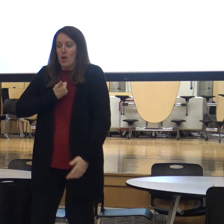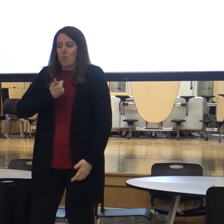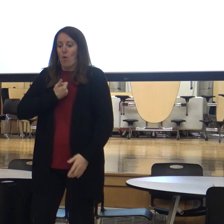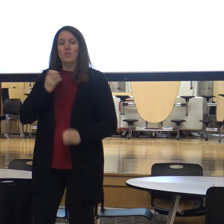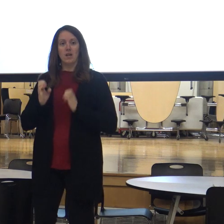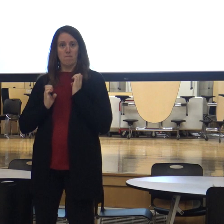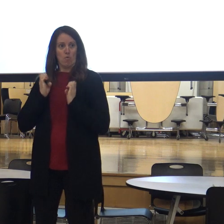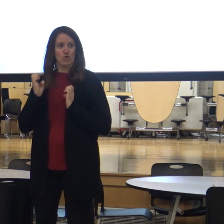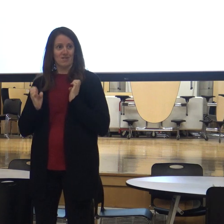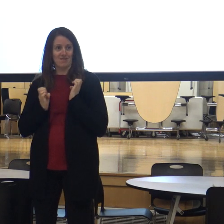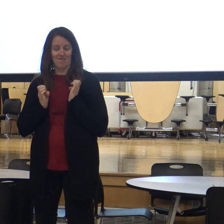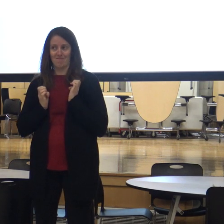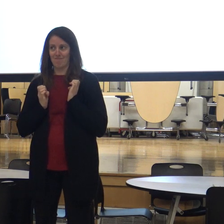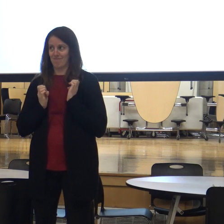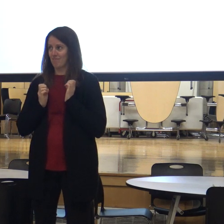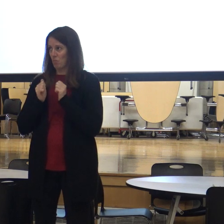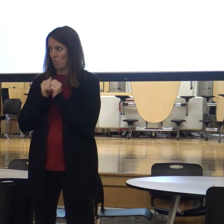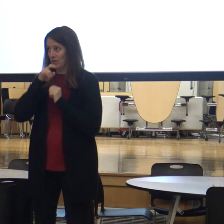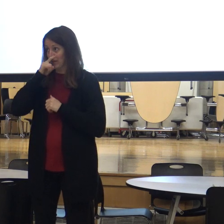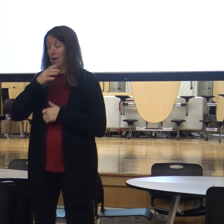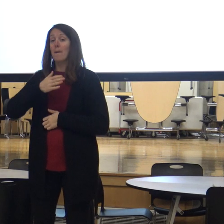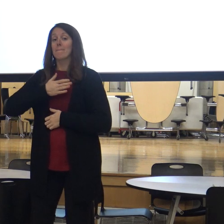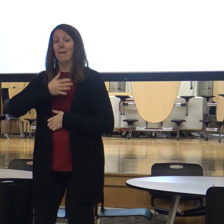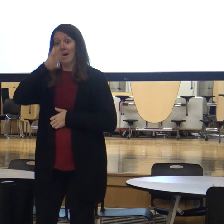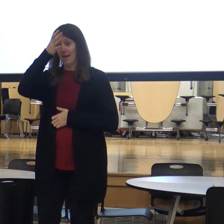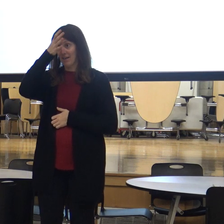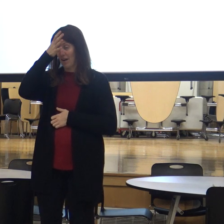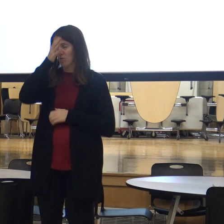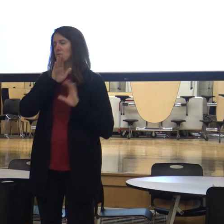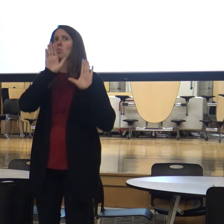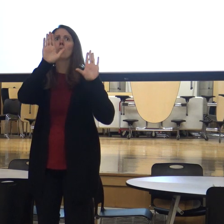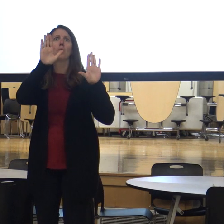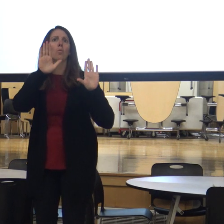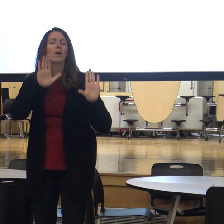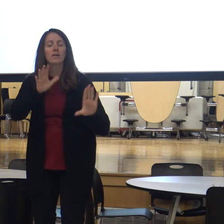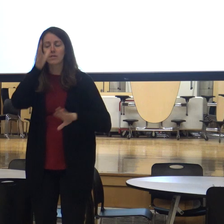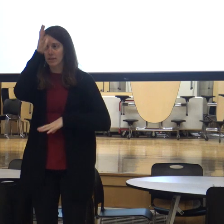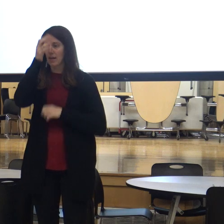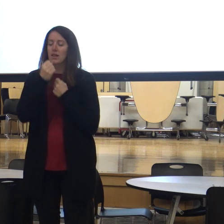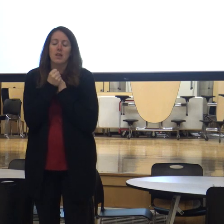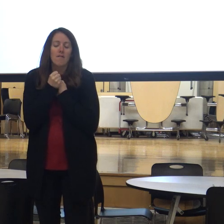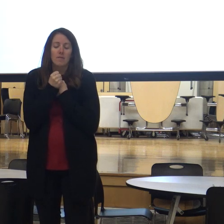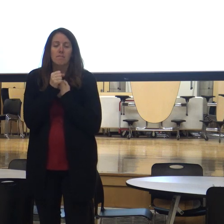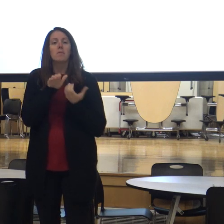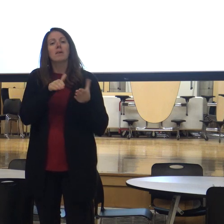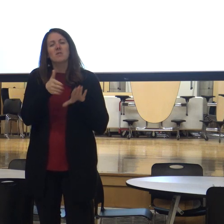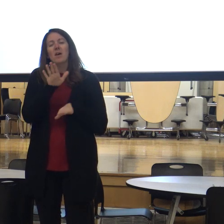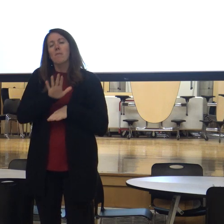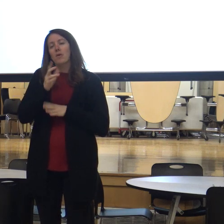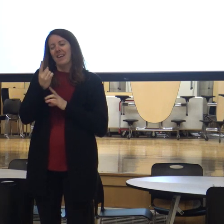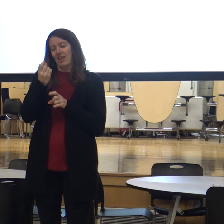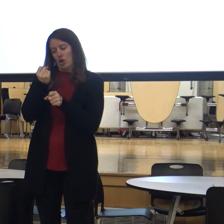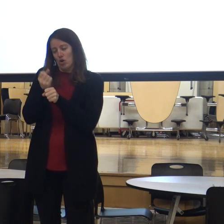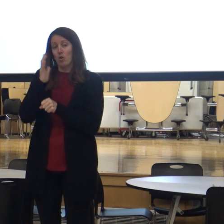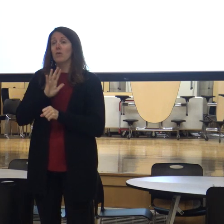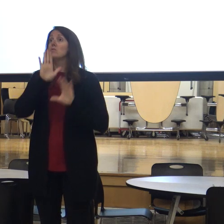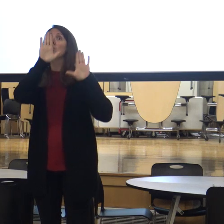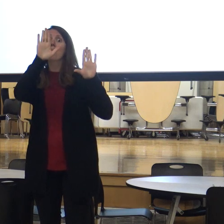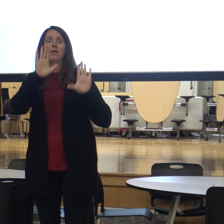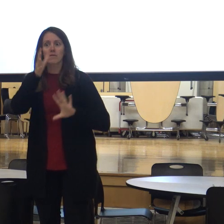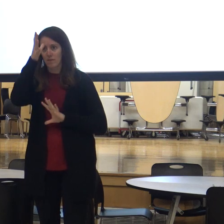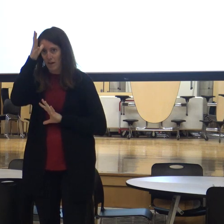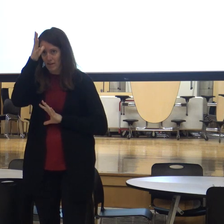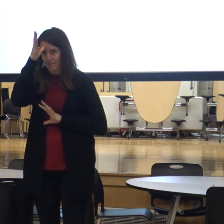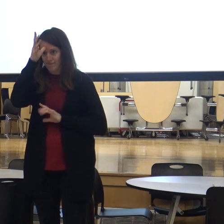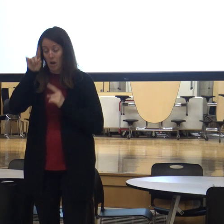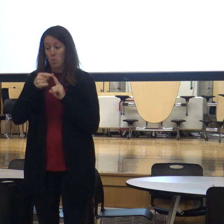emotions even with their kids. My dad was a fantastic dad. I love my dad. He passed away a little over a year ago. He was a fantastic dad. And